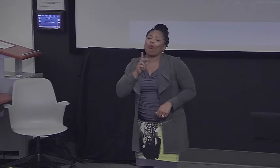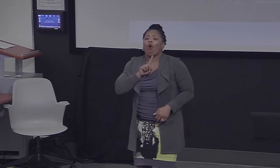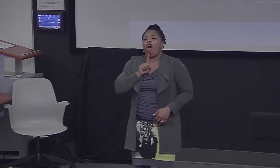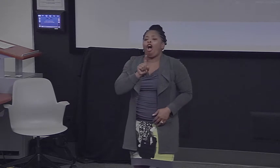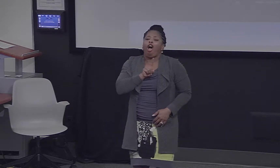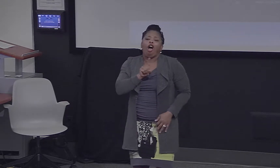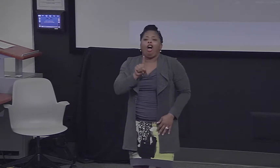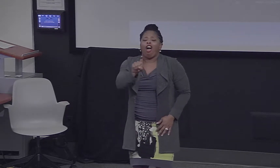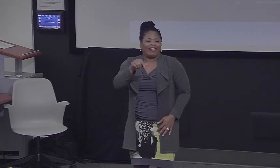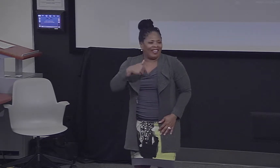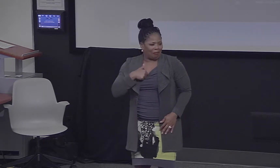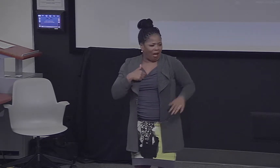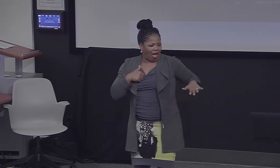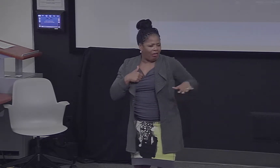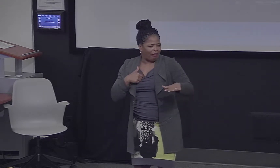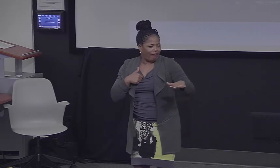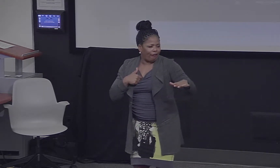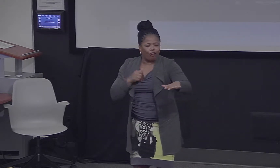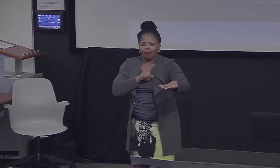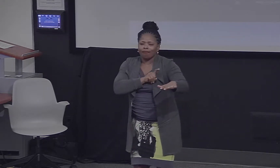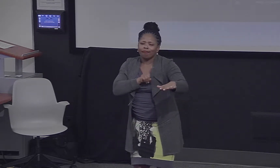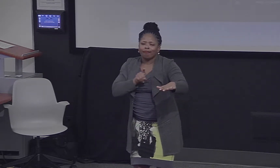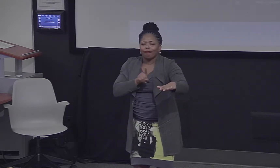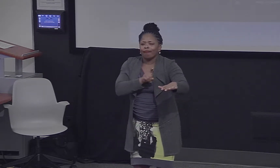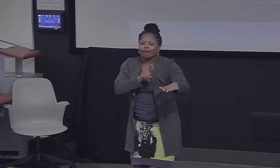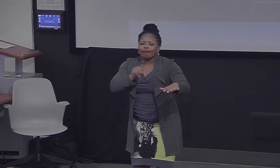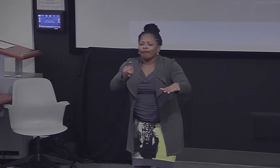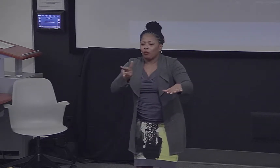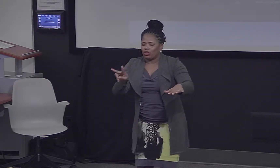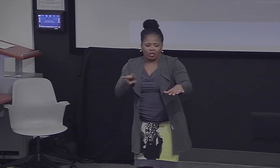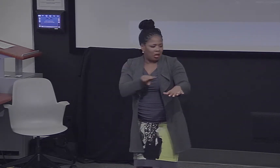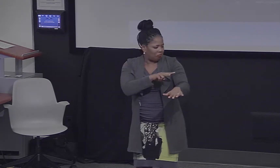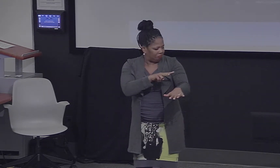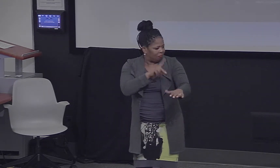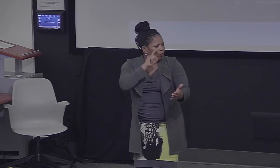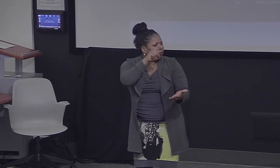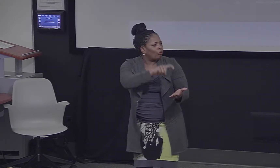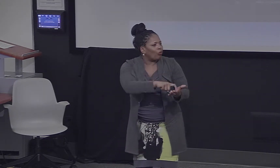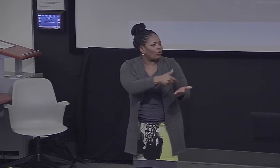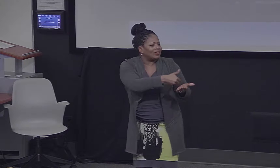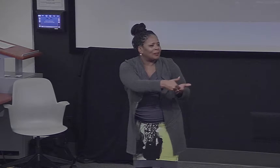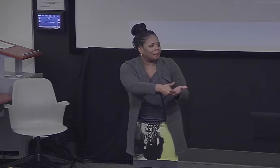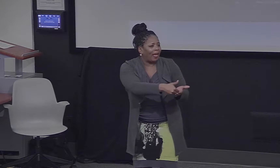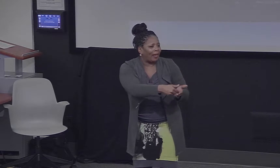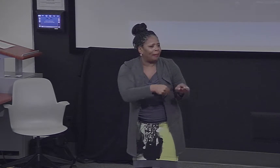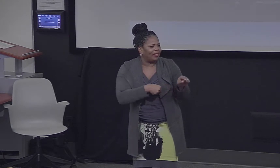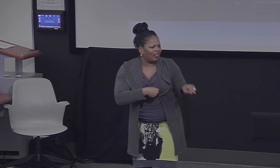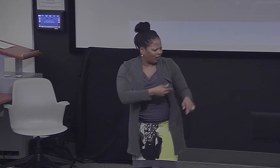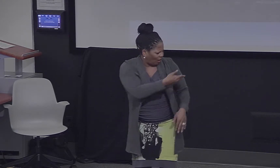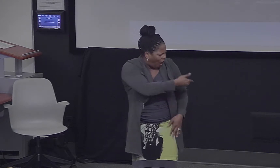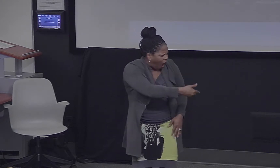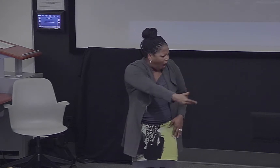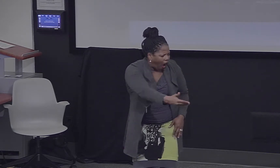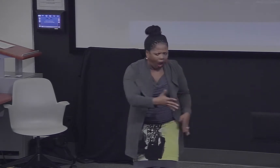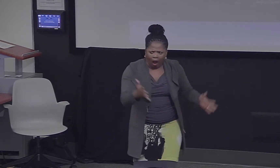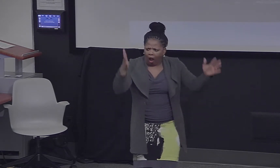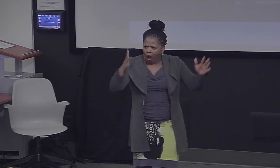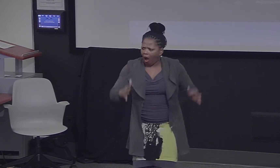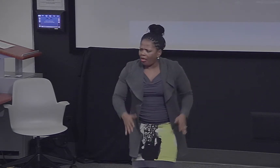And there's a woman who's gone out for a walk, and she's walking along the river. She looks over and she notices a baby floating down